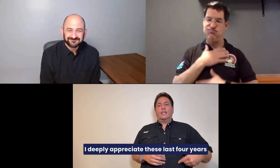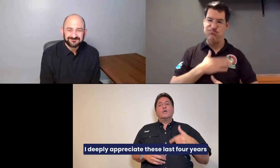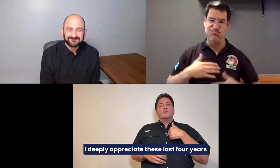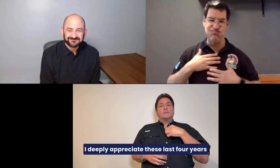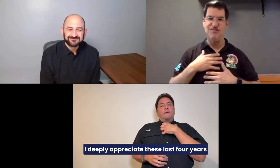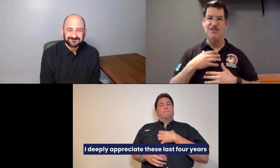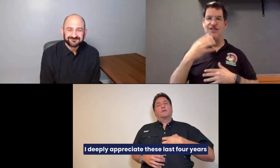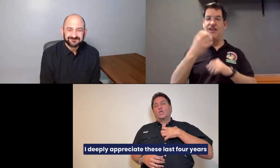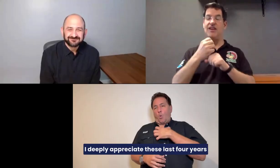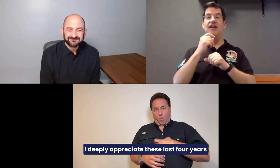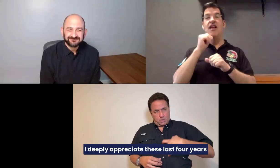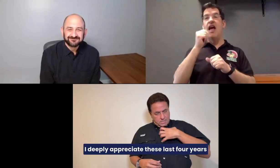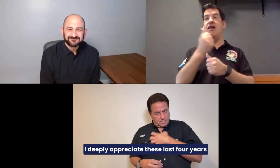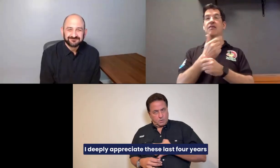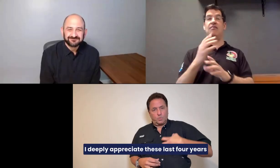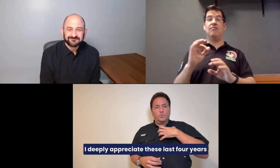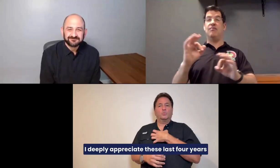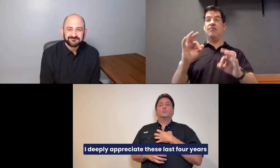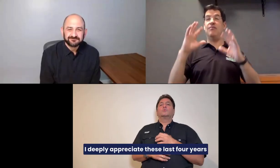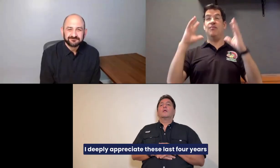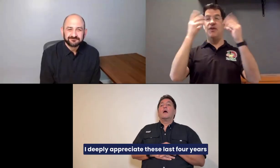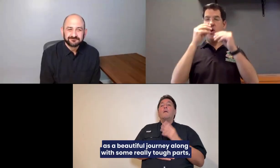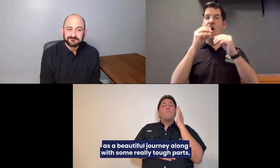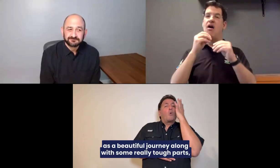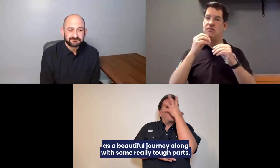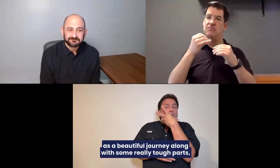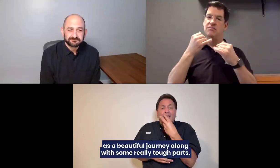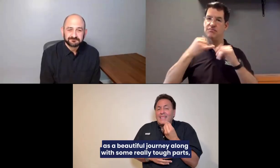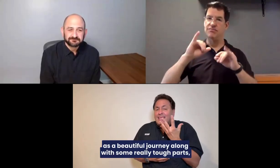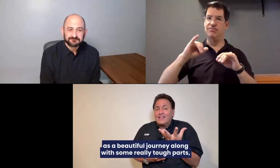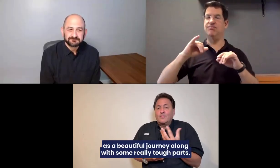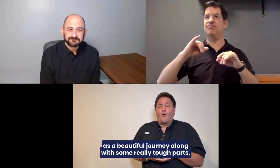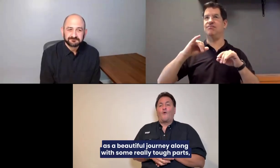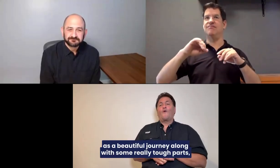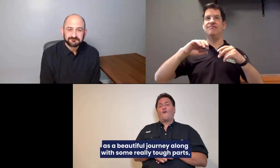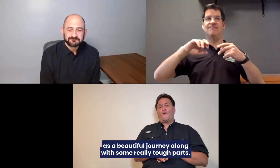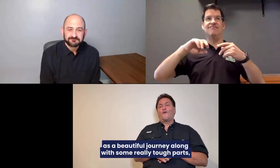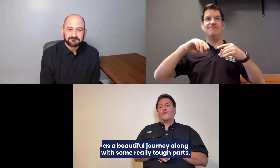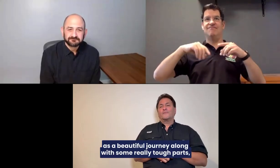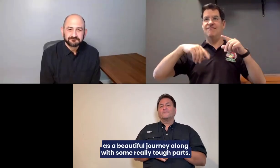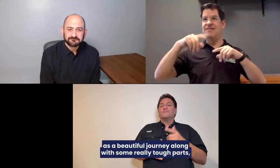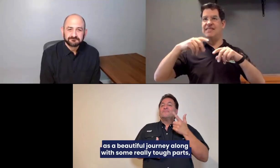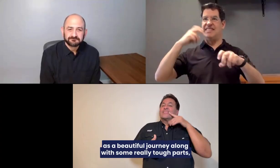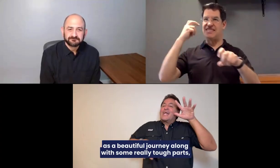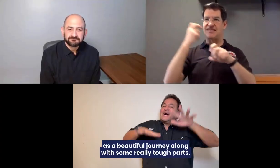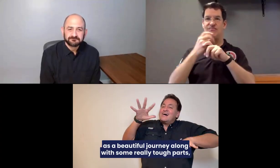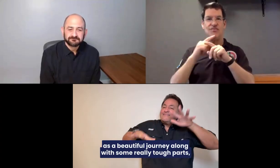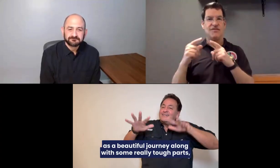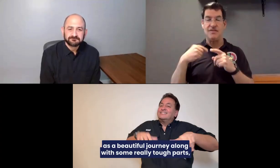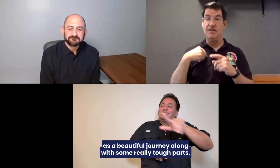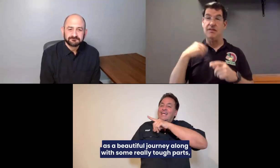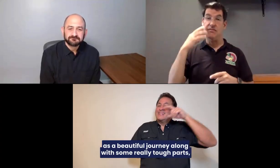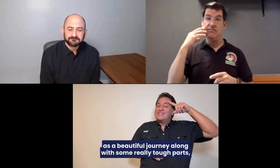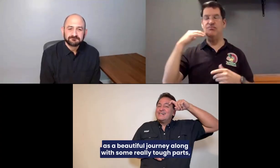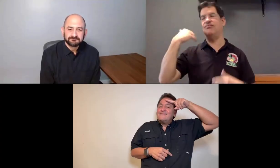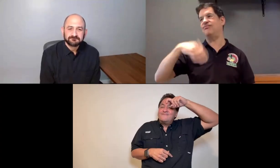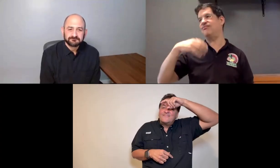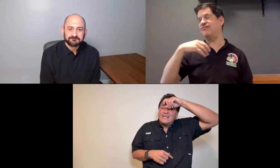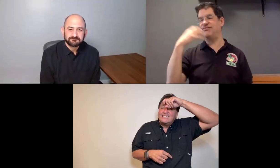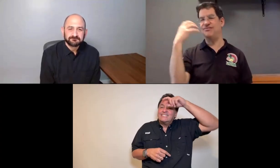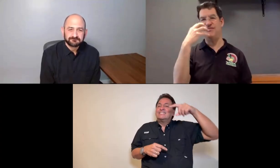I deeply appreciate these last 4 years as a beautiful journey, along with some really tough